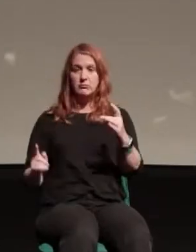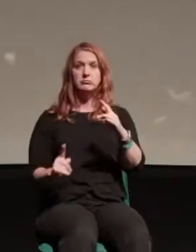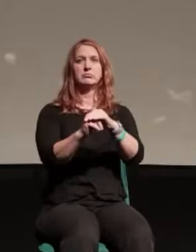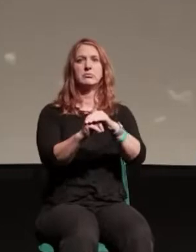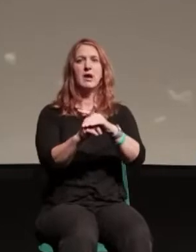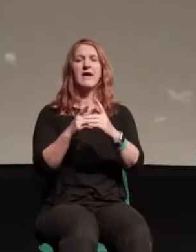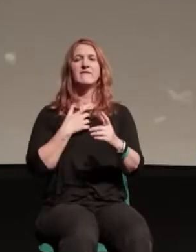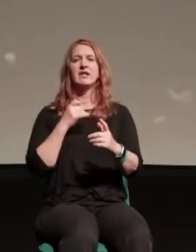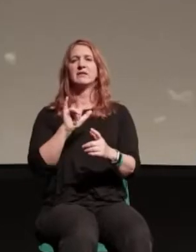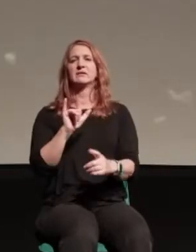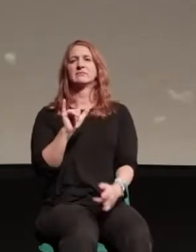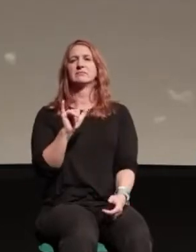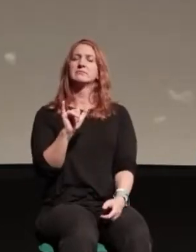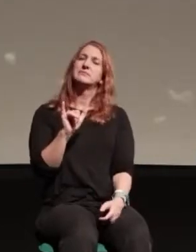think